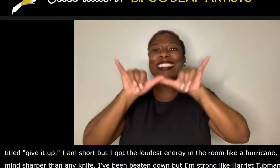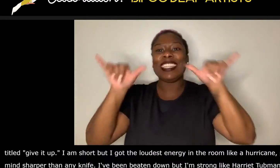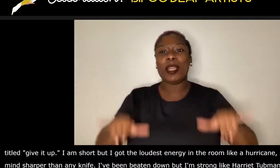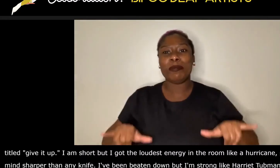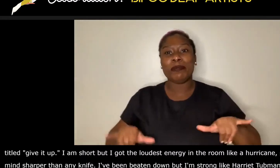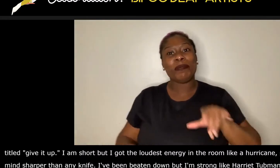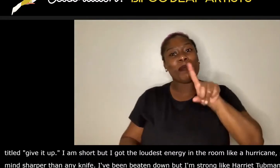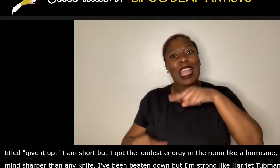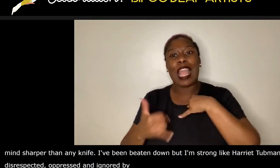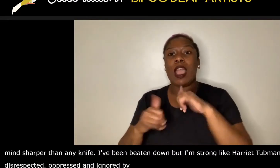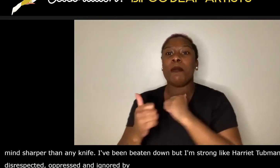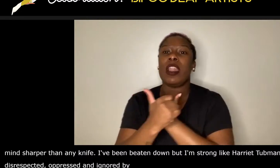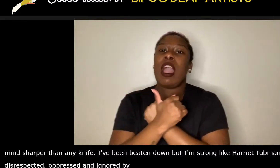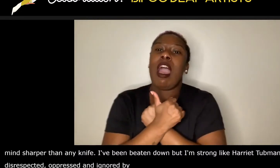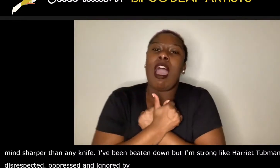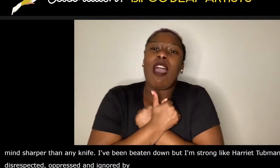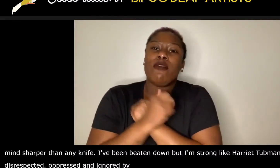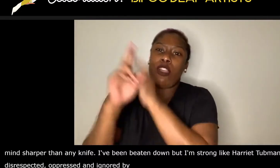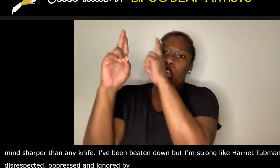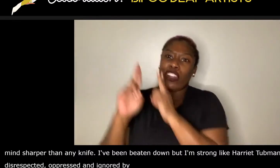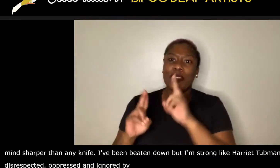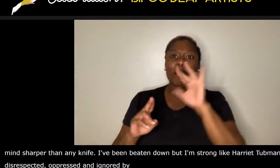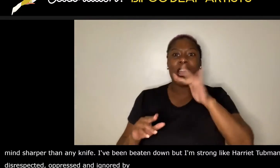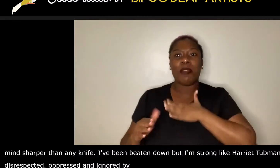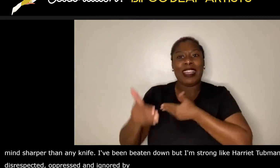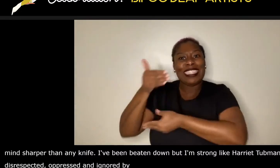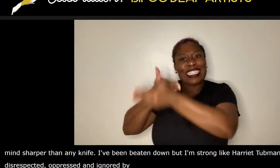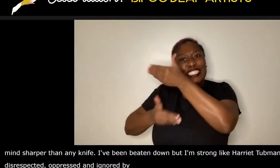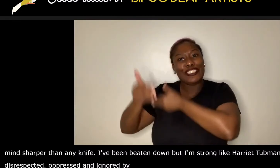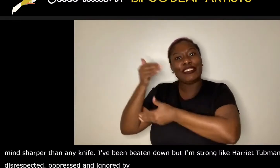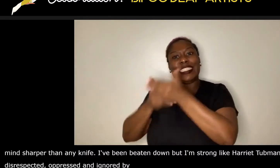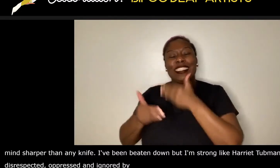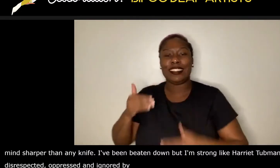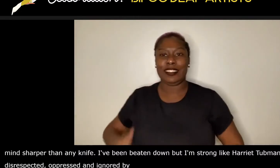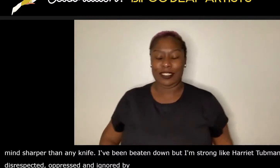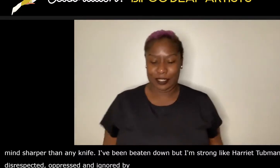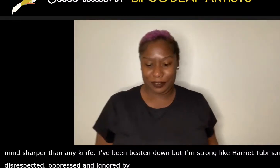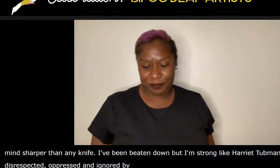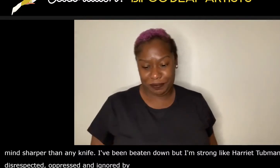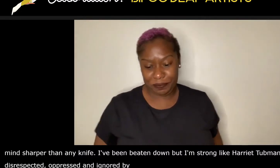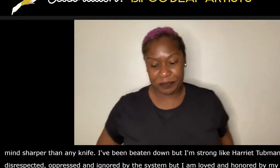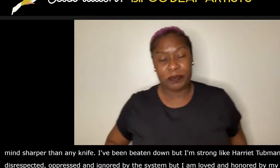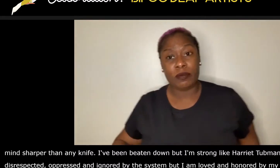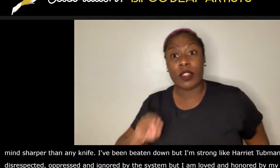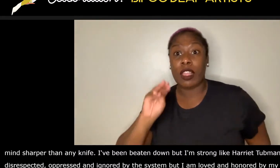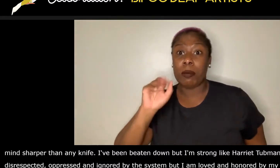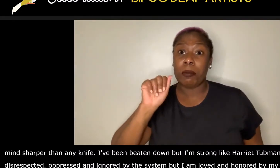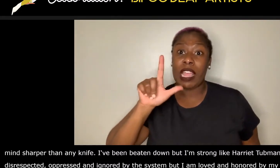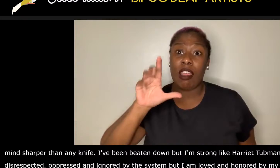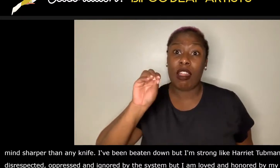ignored by the system, but I'm loved and honored by my ancestors.